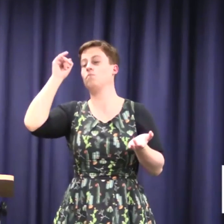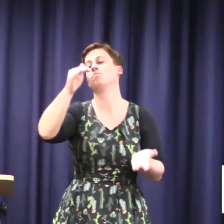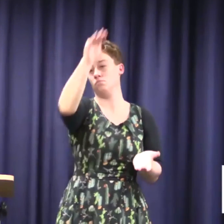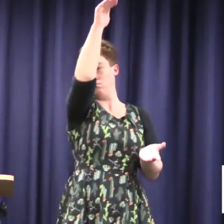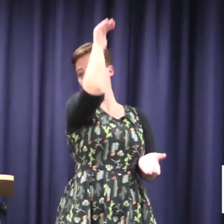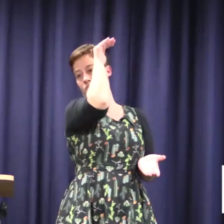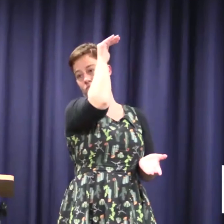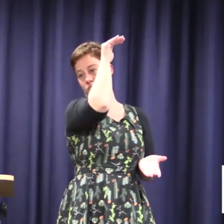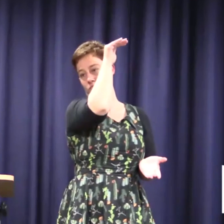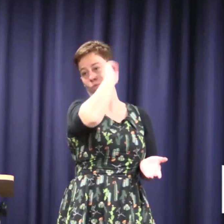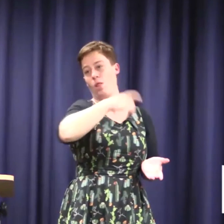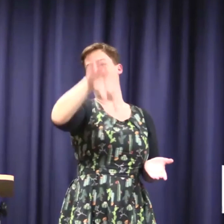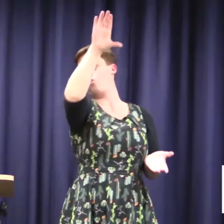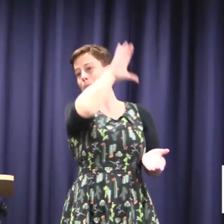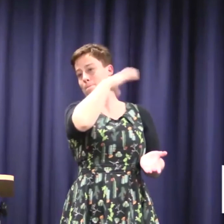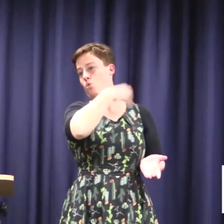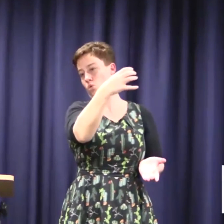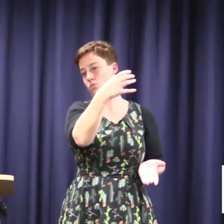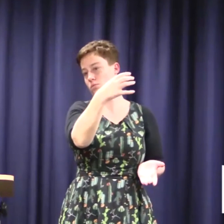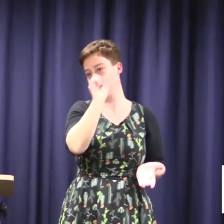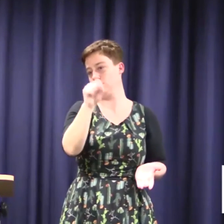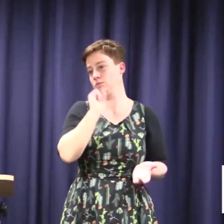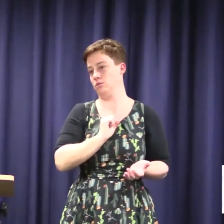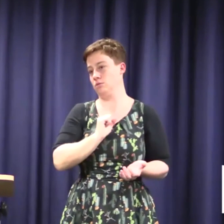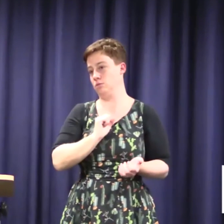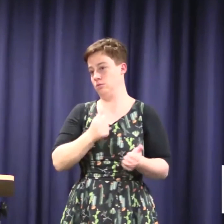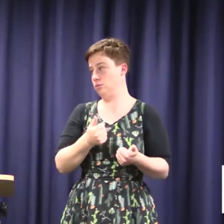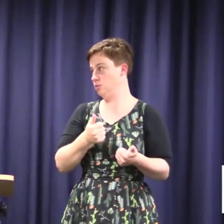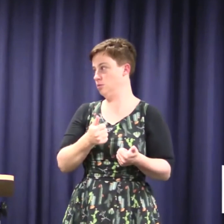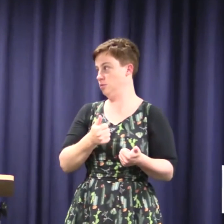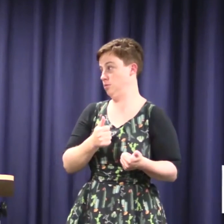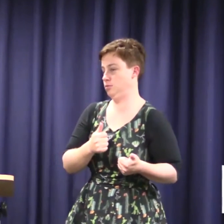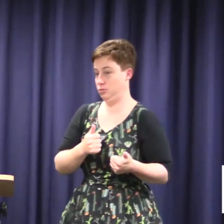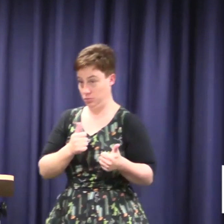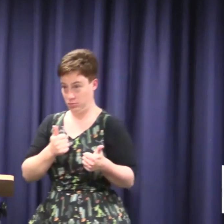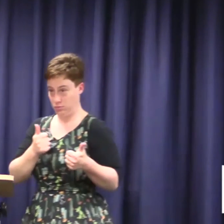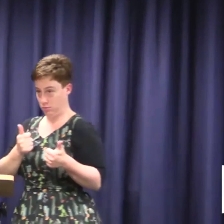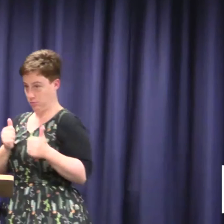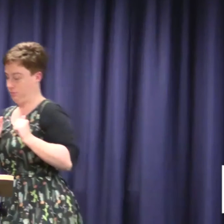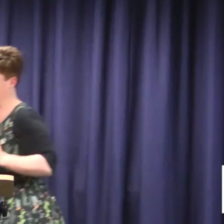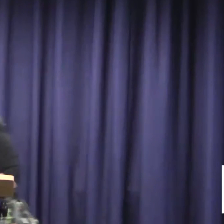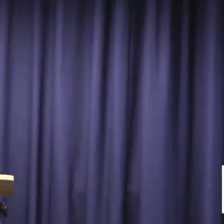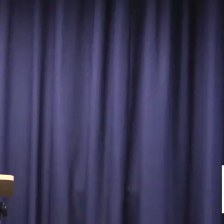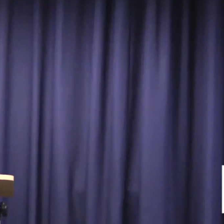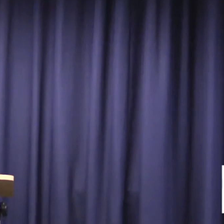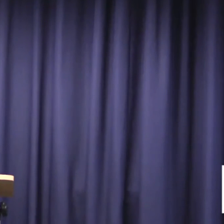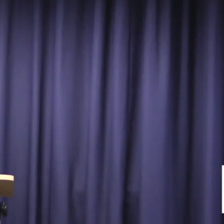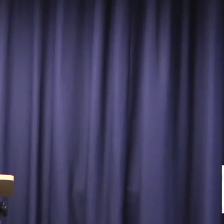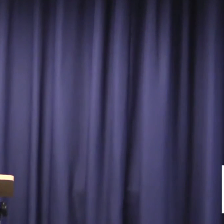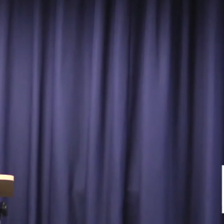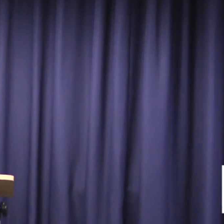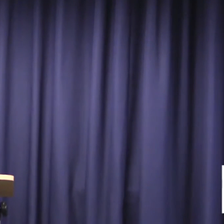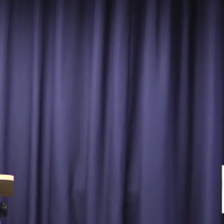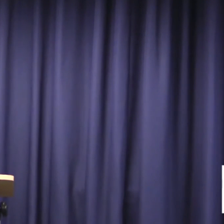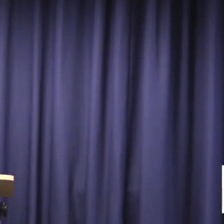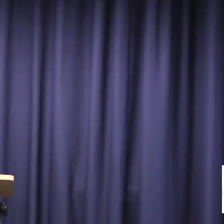But if you have, in the event of a medical emergency, you are able to access a top-up fund.